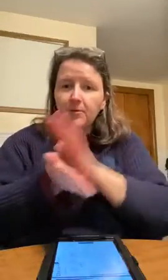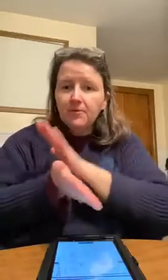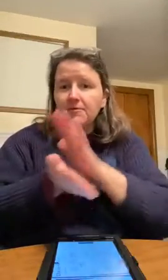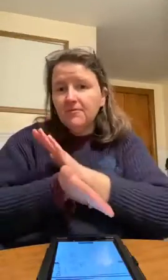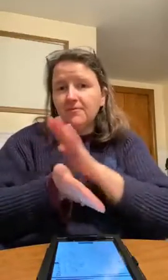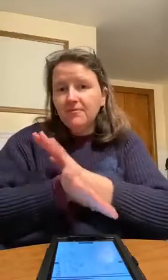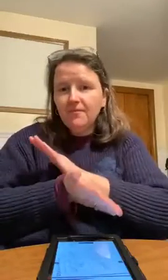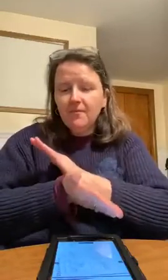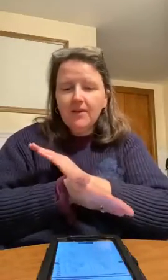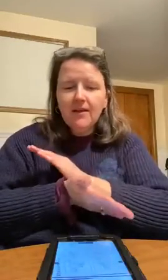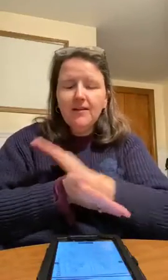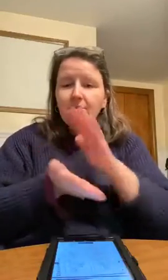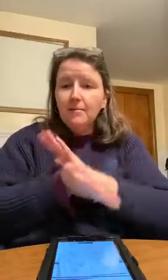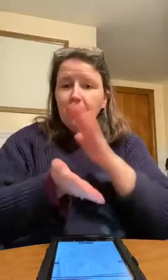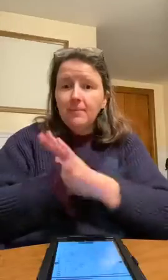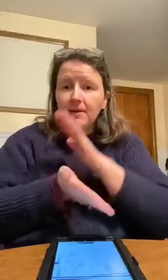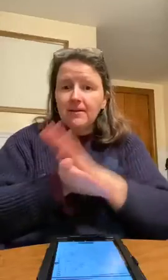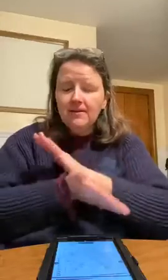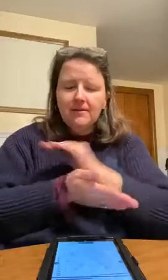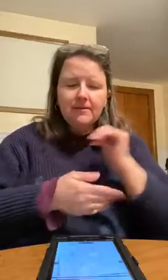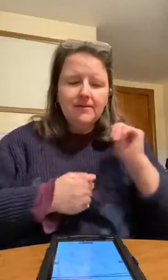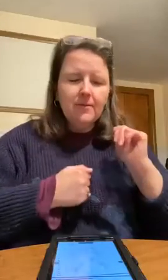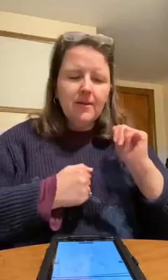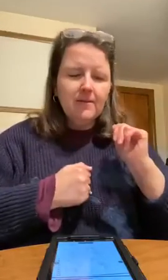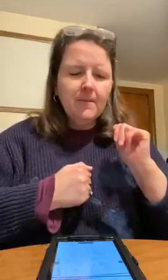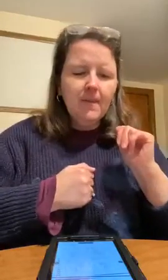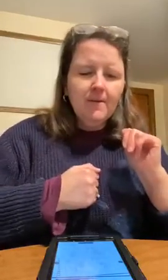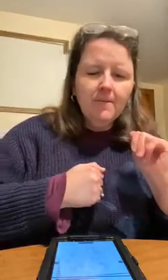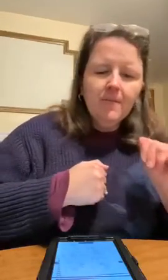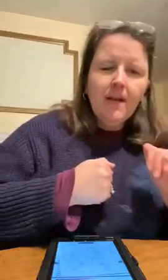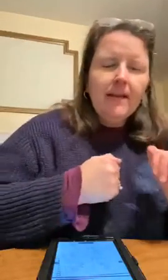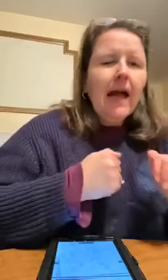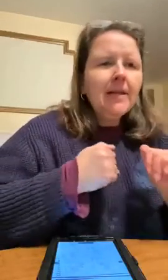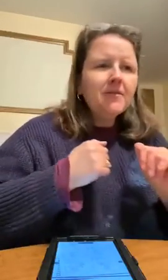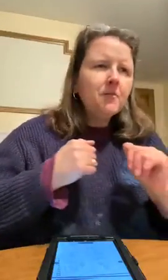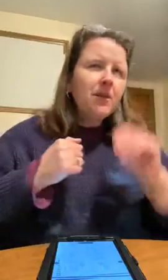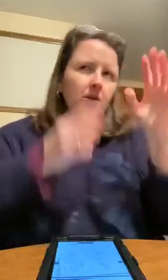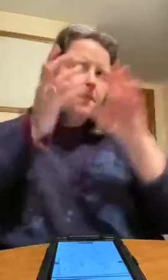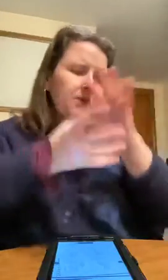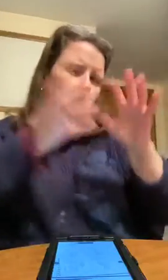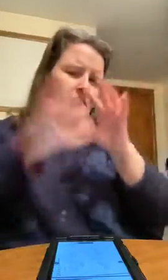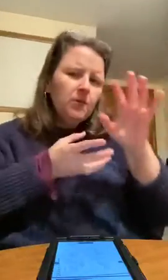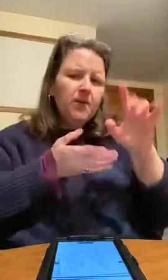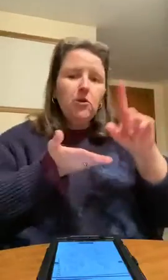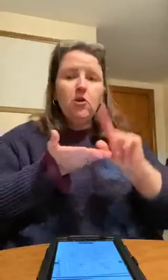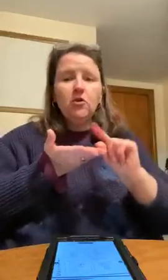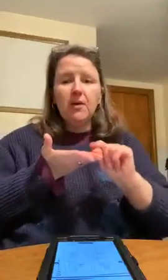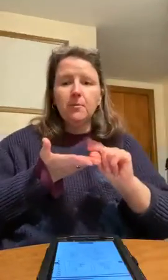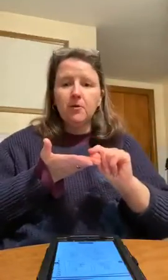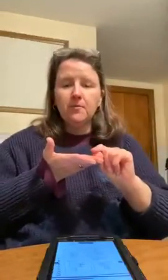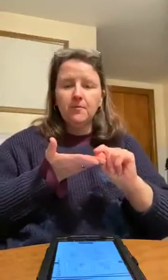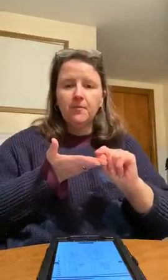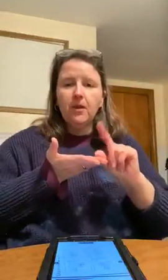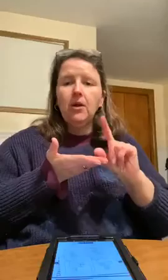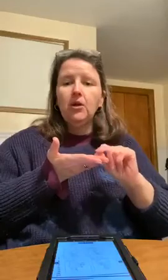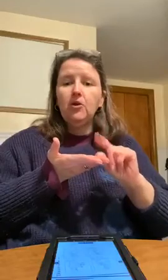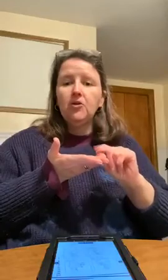papers. Okay. Papers. Okay. Not to be confused with newspaper. Newspaper